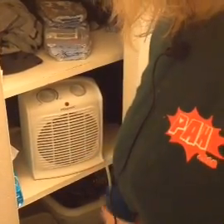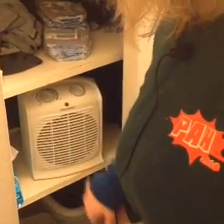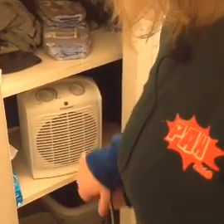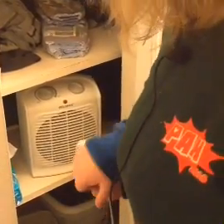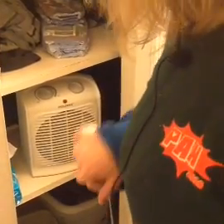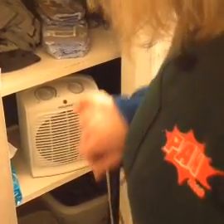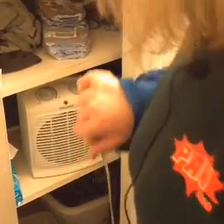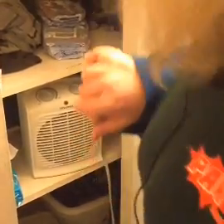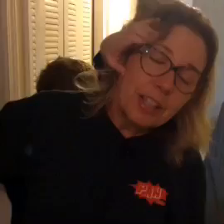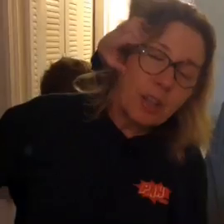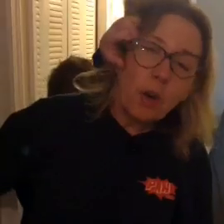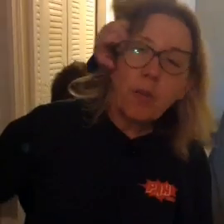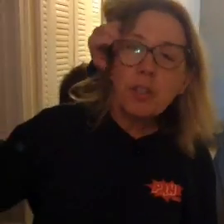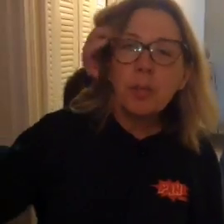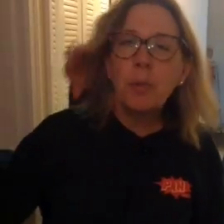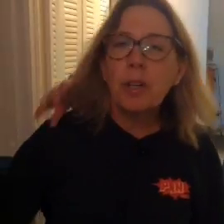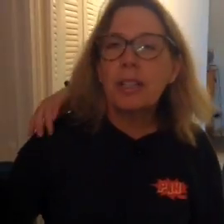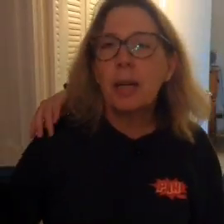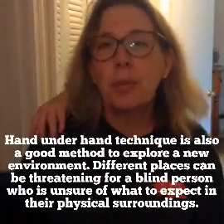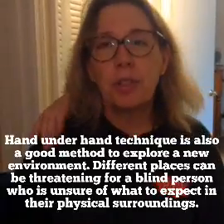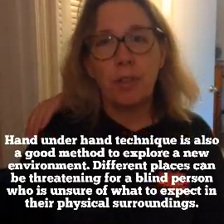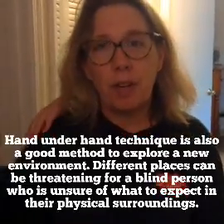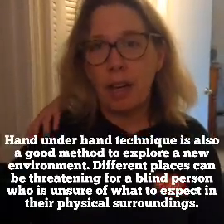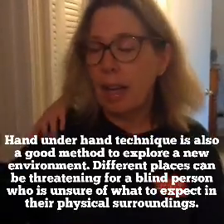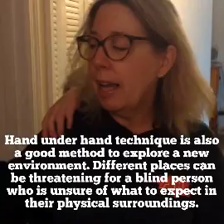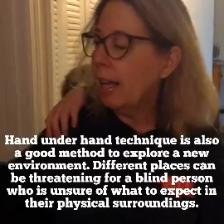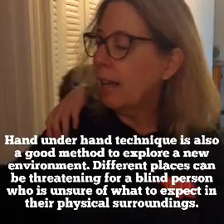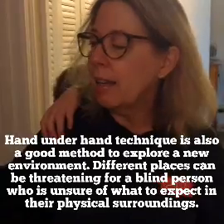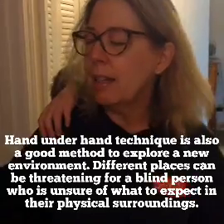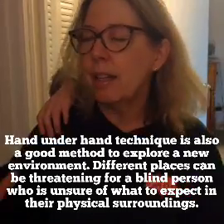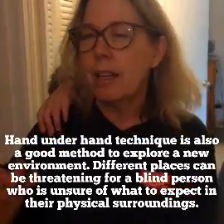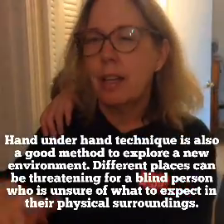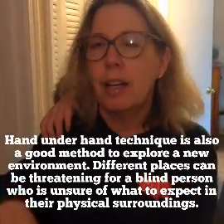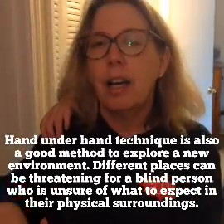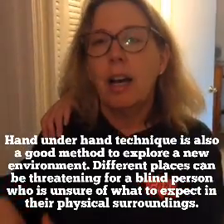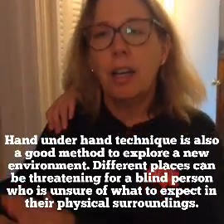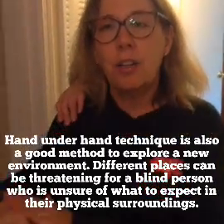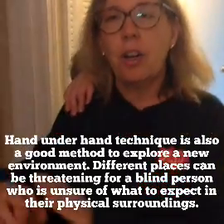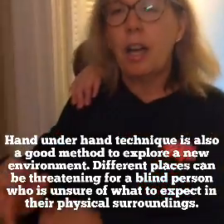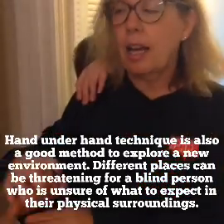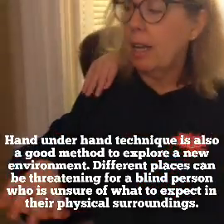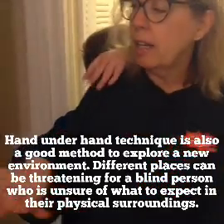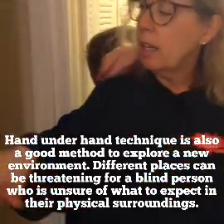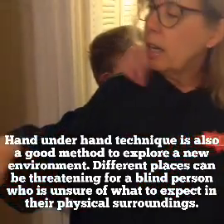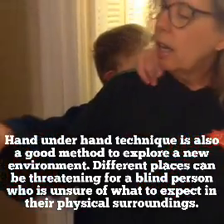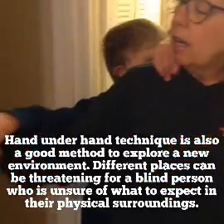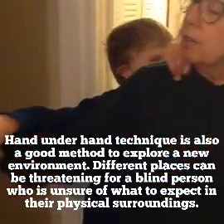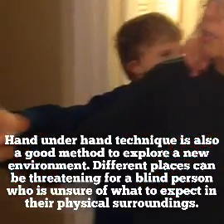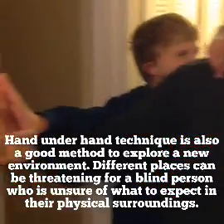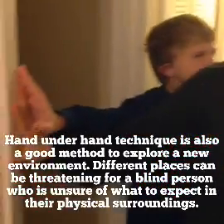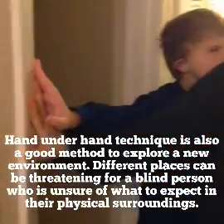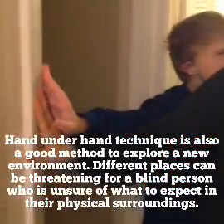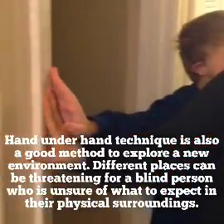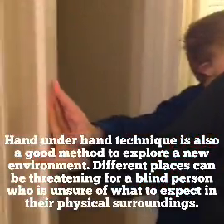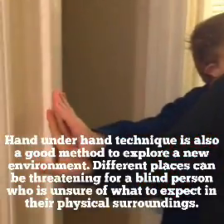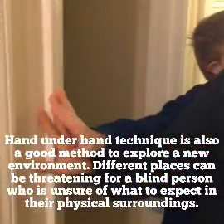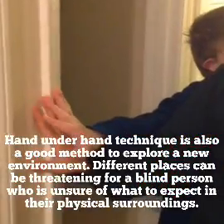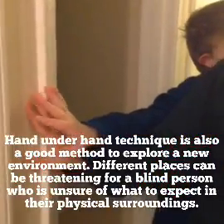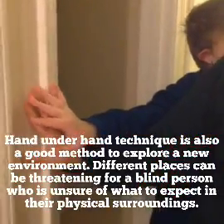Yes, very good. So for some more examples of hand, underhand, you see how I feel along the